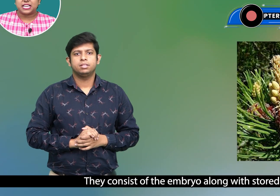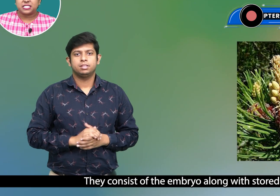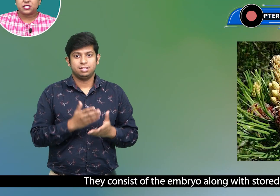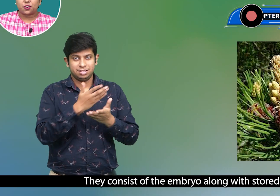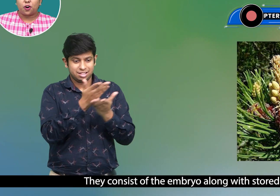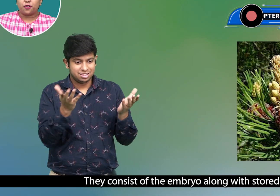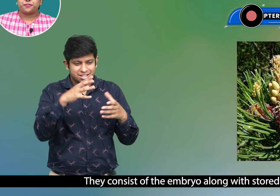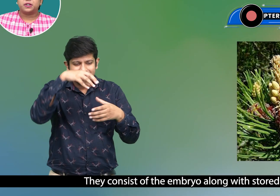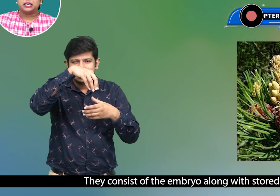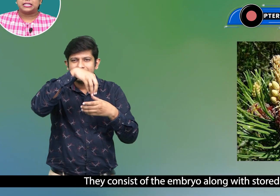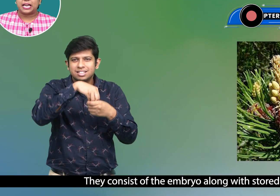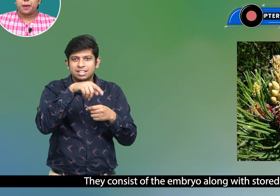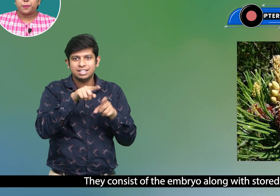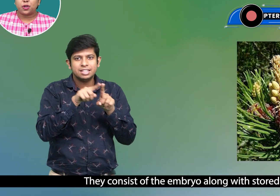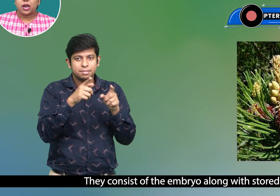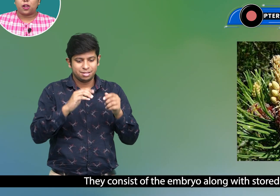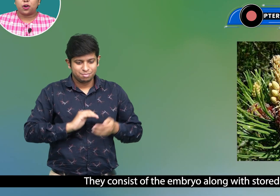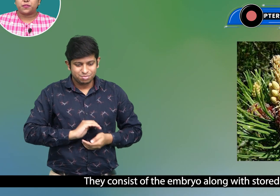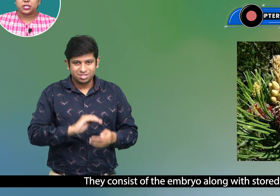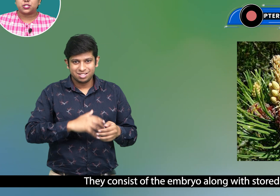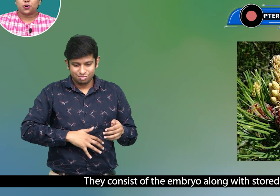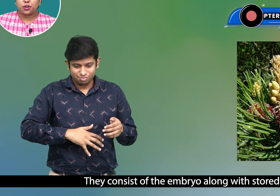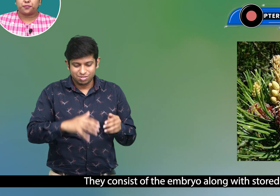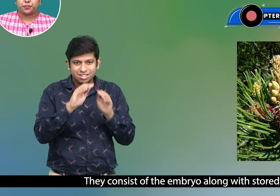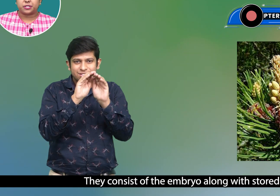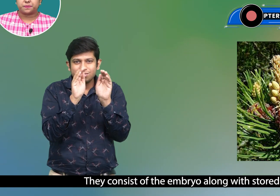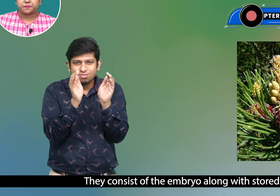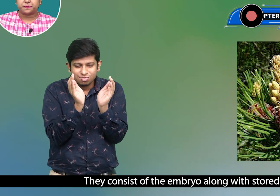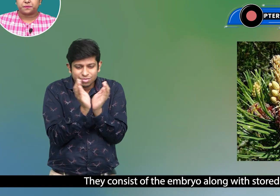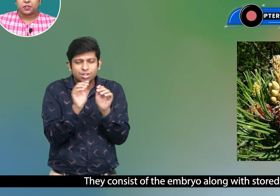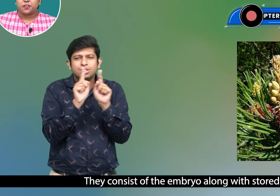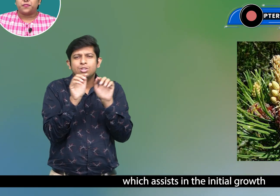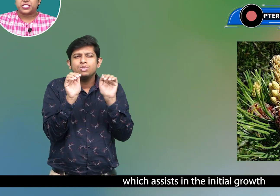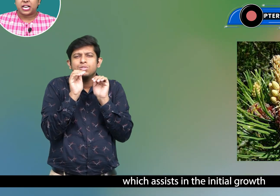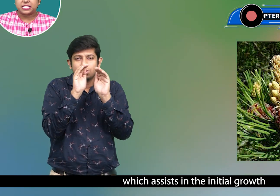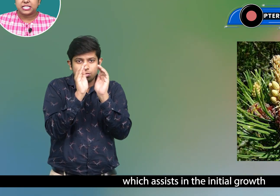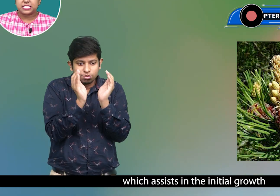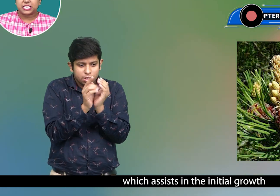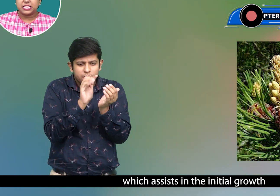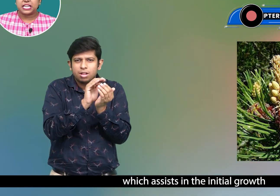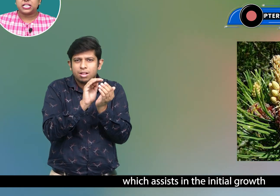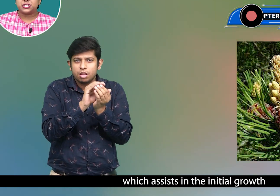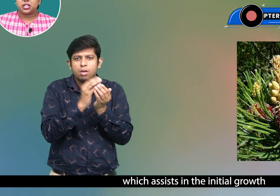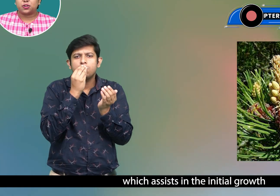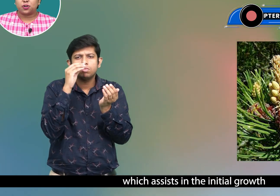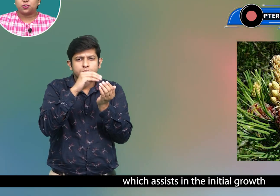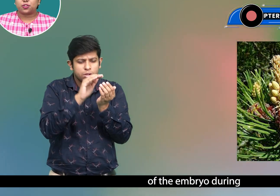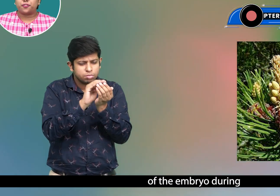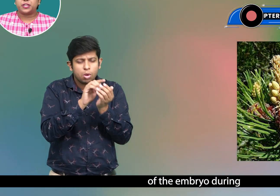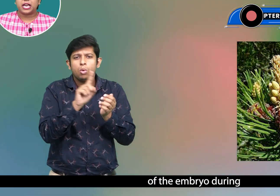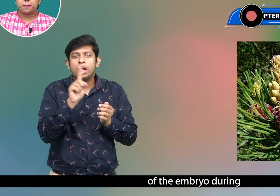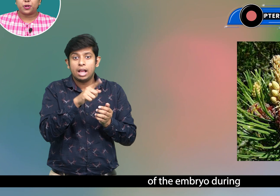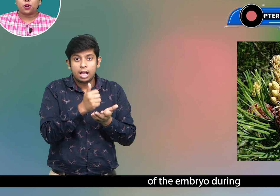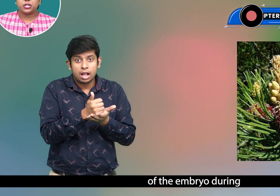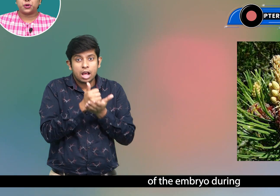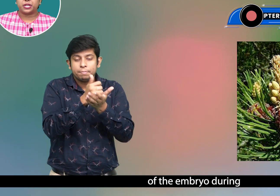They consist of the embryo along with the stored food, which assists in the initial growth of